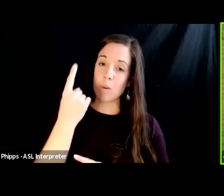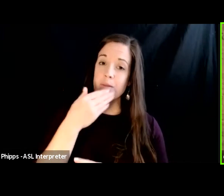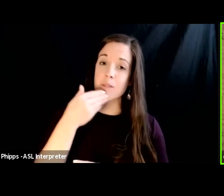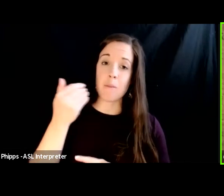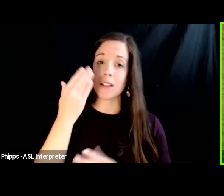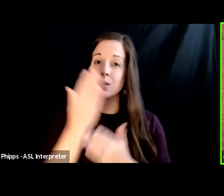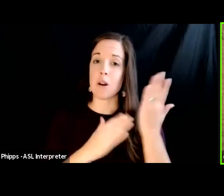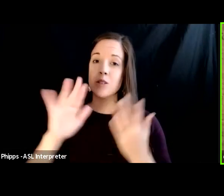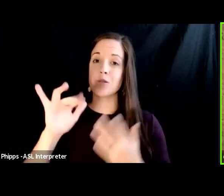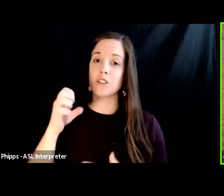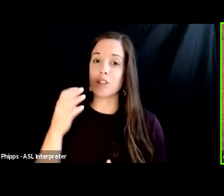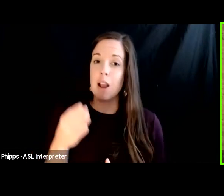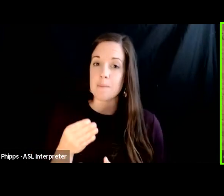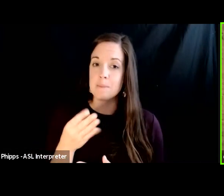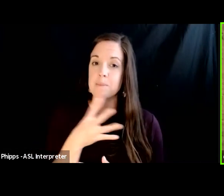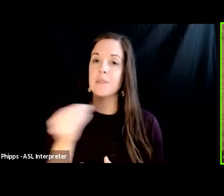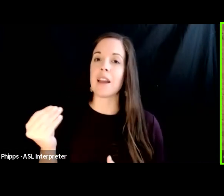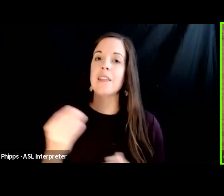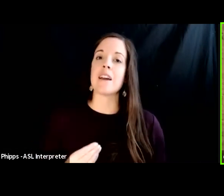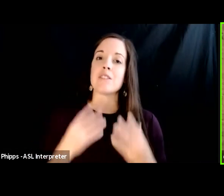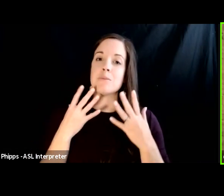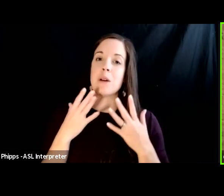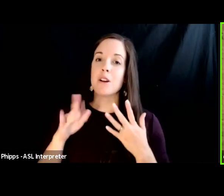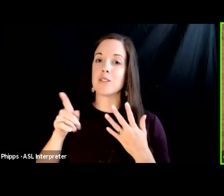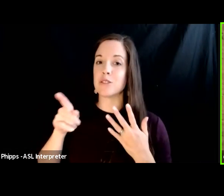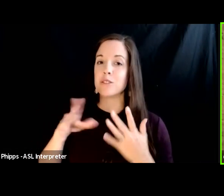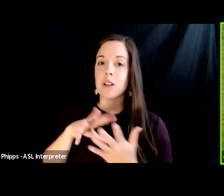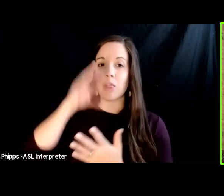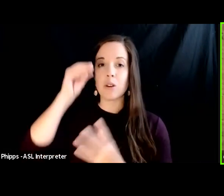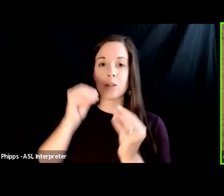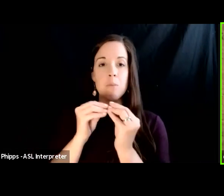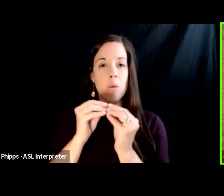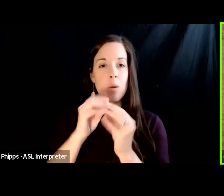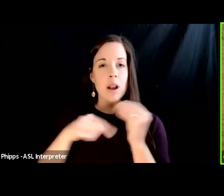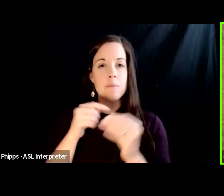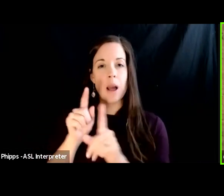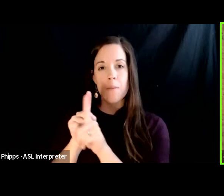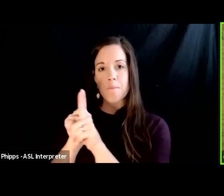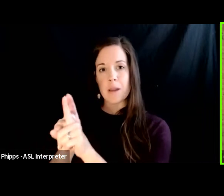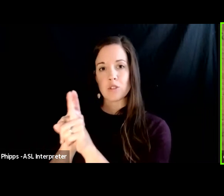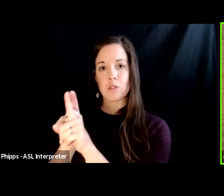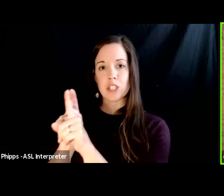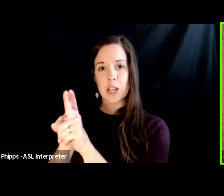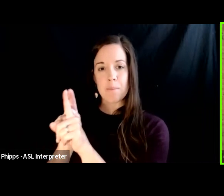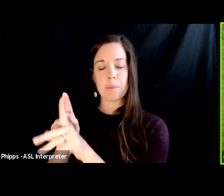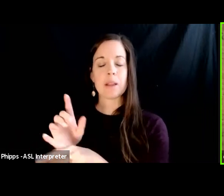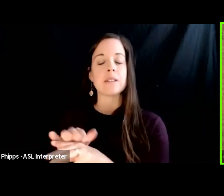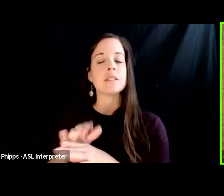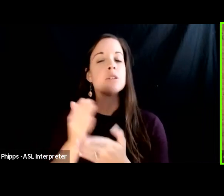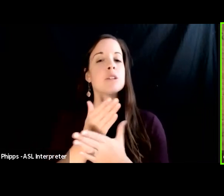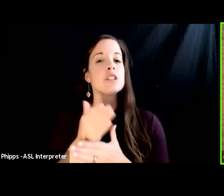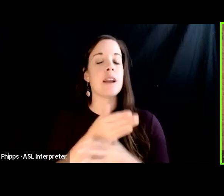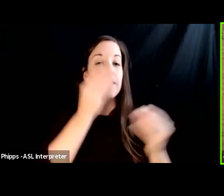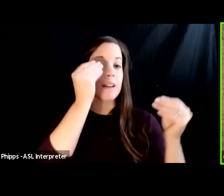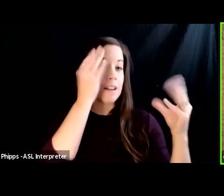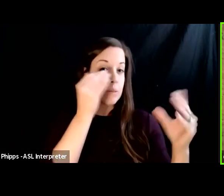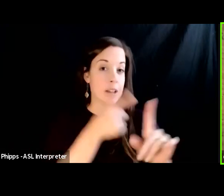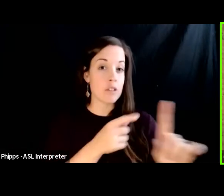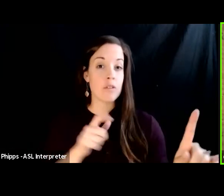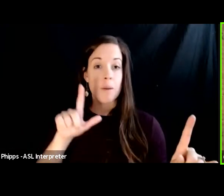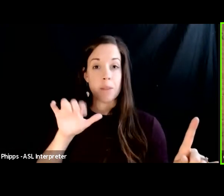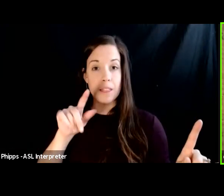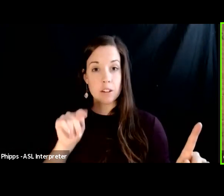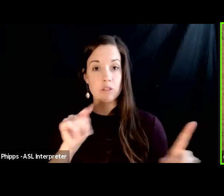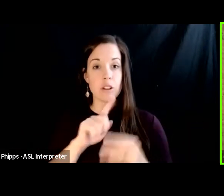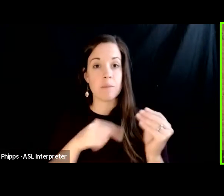of her job, and they've inspired her to learn more about mentorship. Today, she will share both information from the literature about